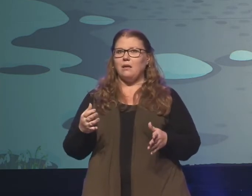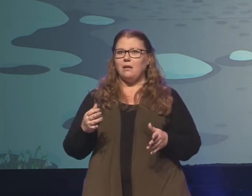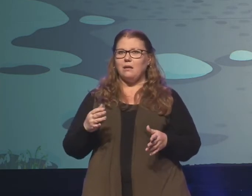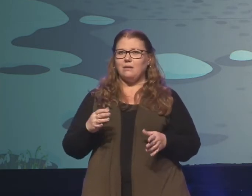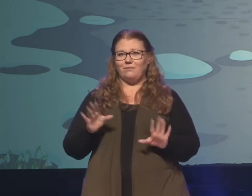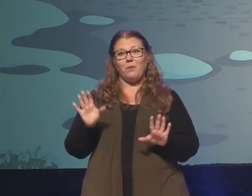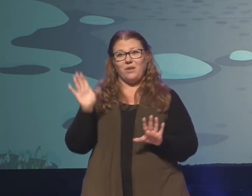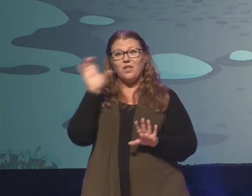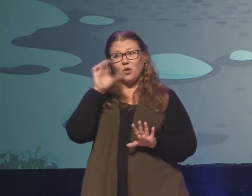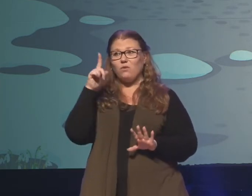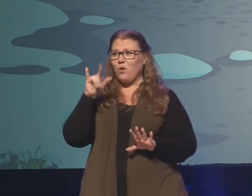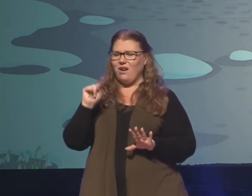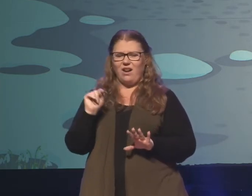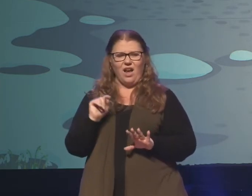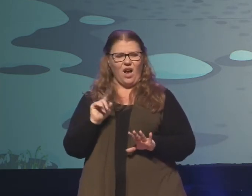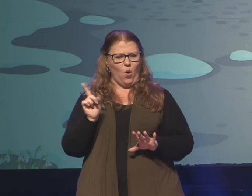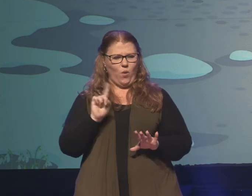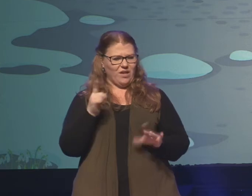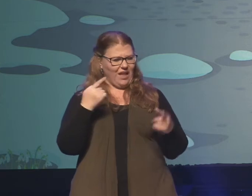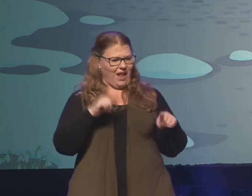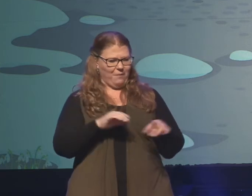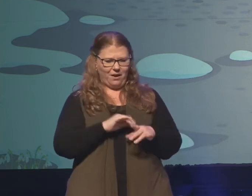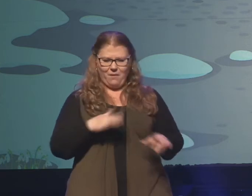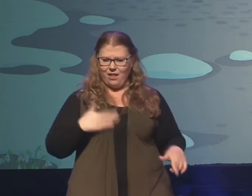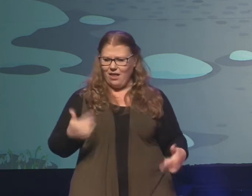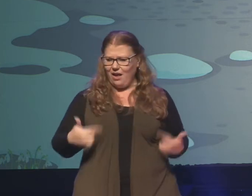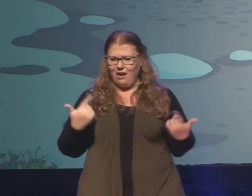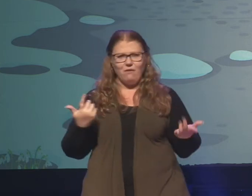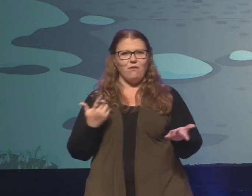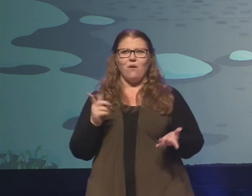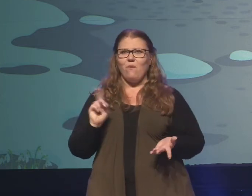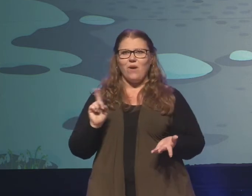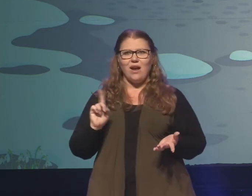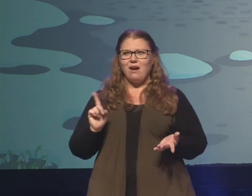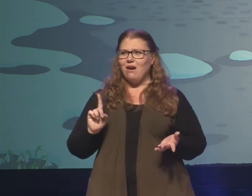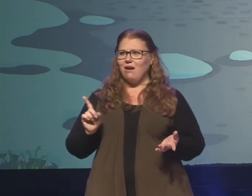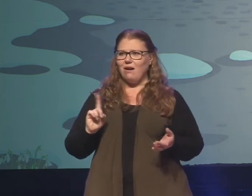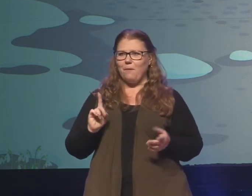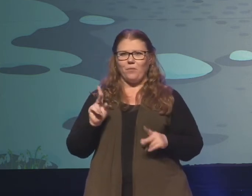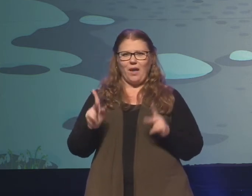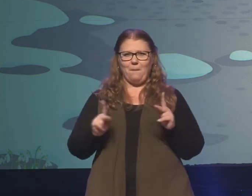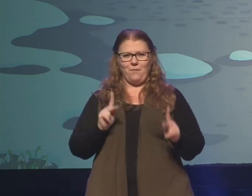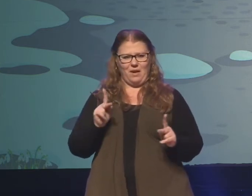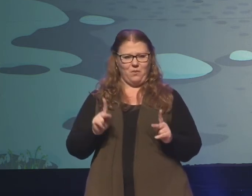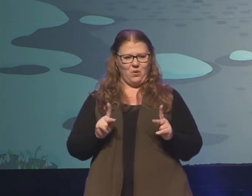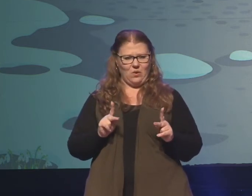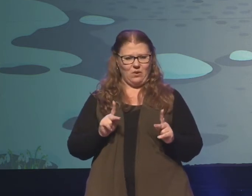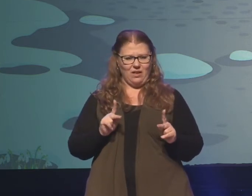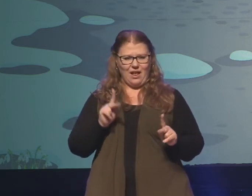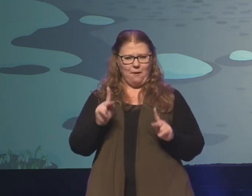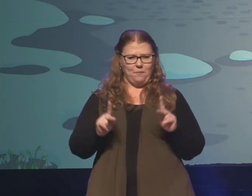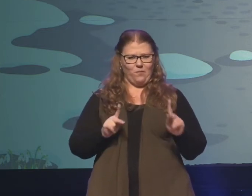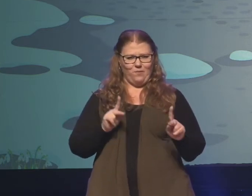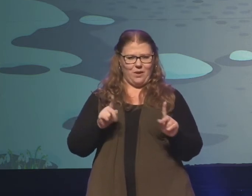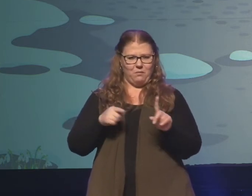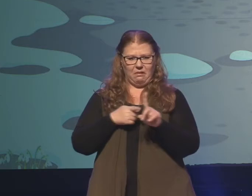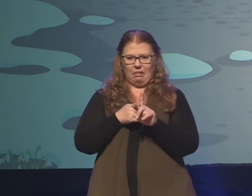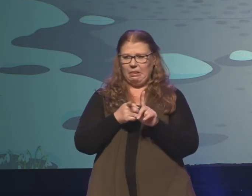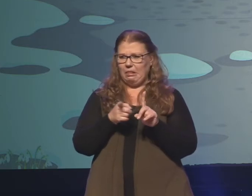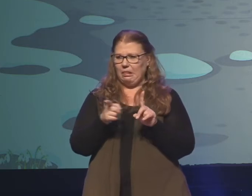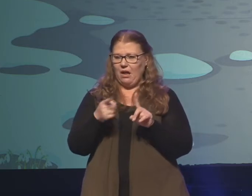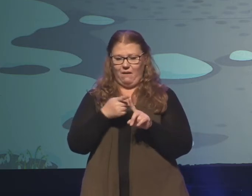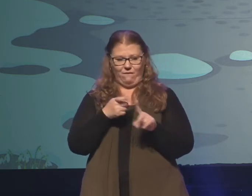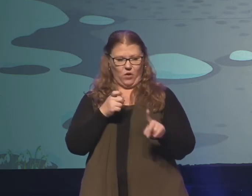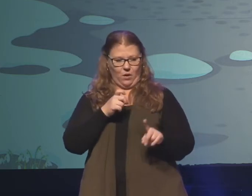it. Where am I doing it? Where is it subtly happening? Where are people moving away from their priority and their individuality and